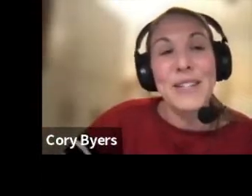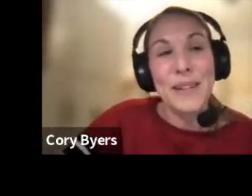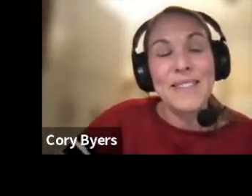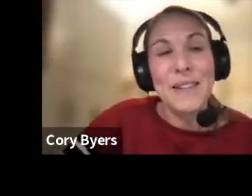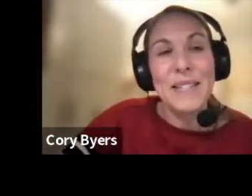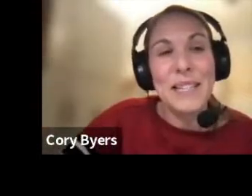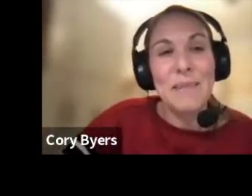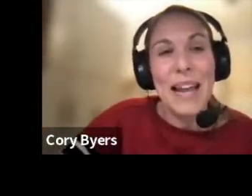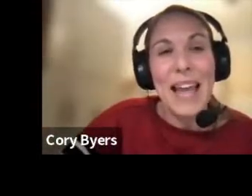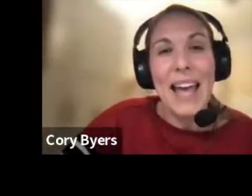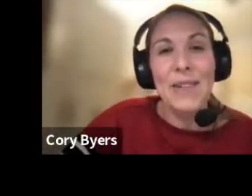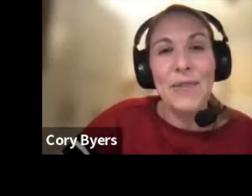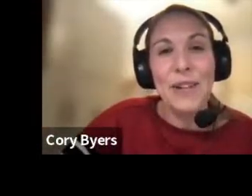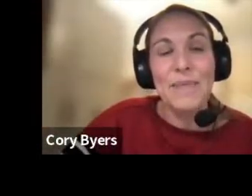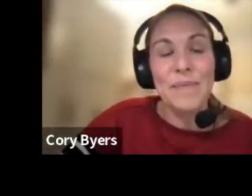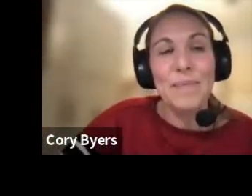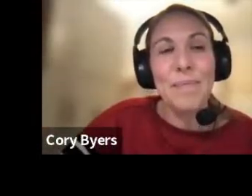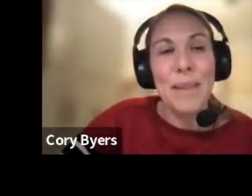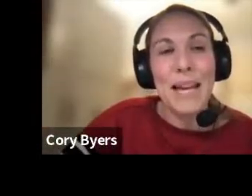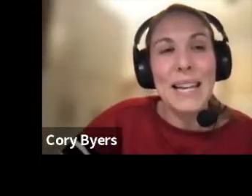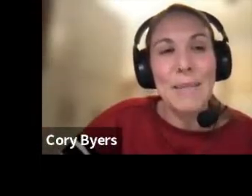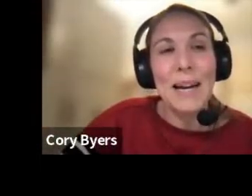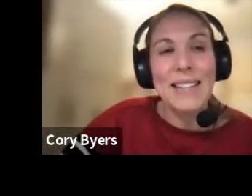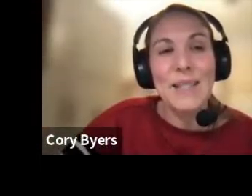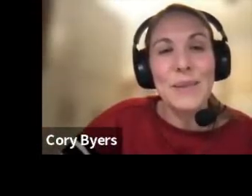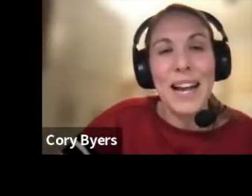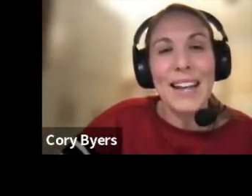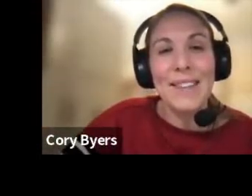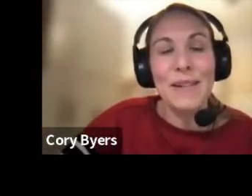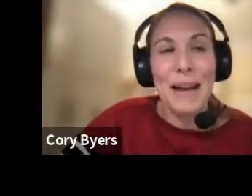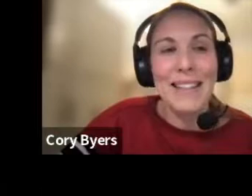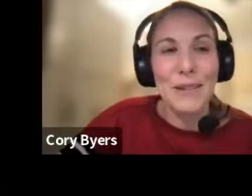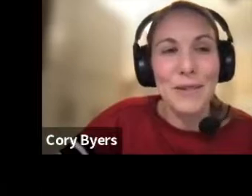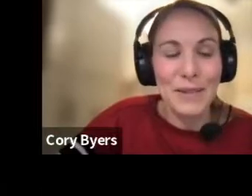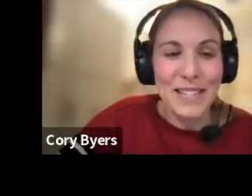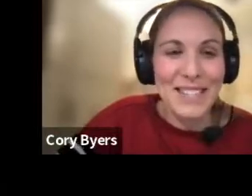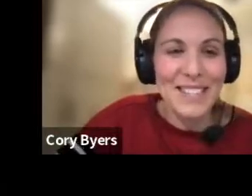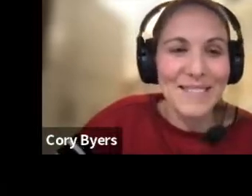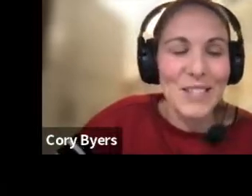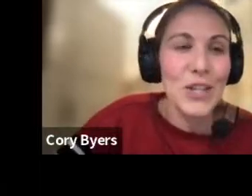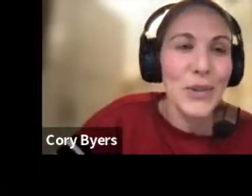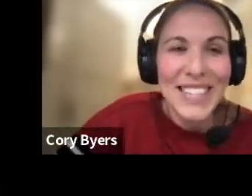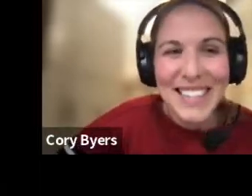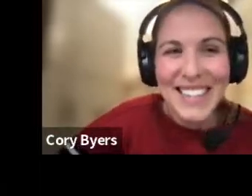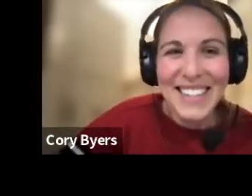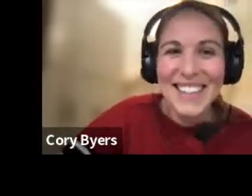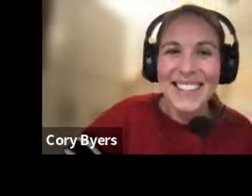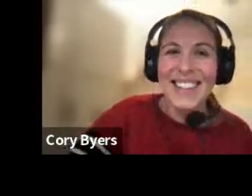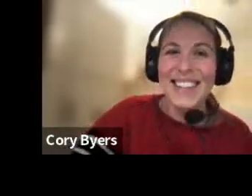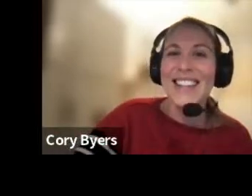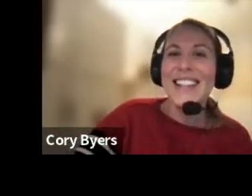very sweet. It was in my head for many months when my little one was two.